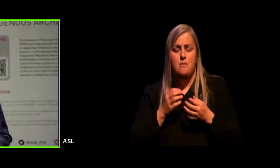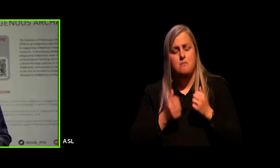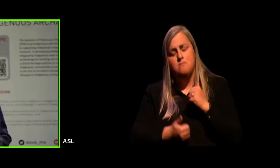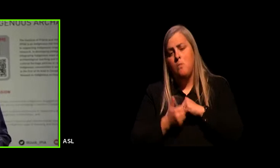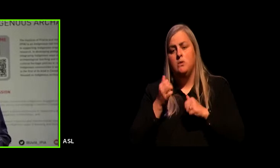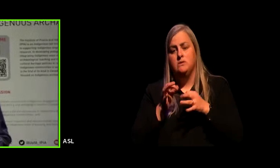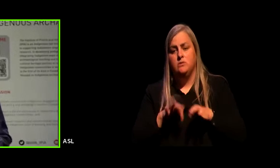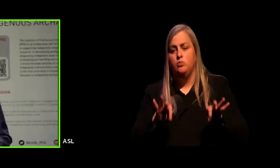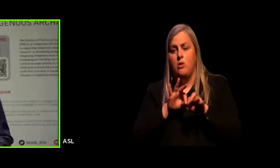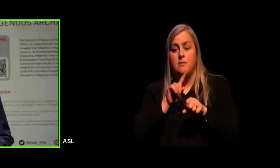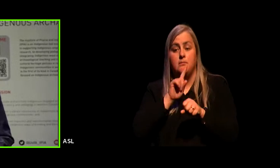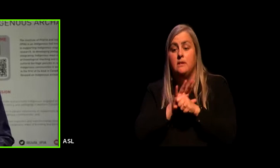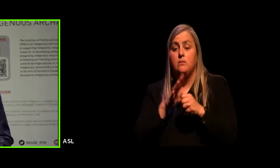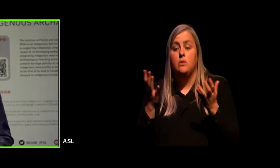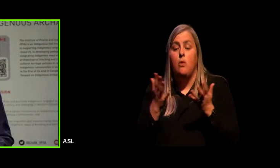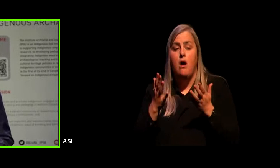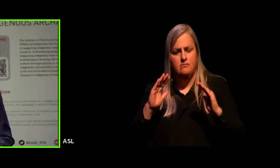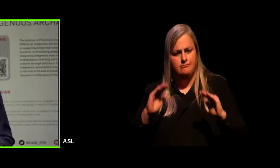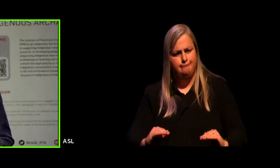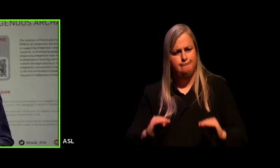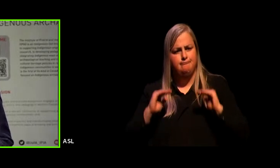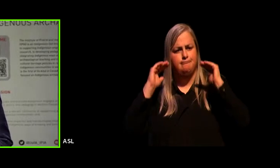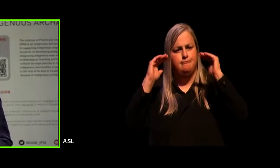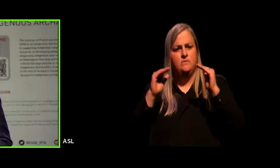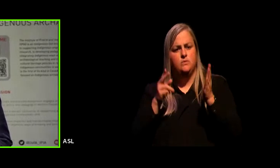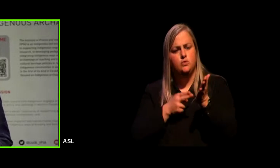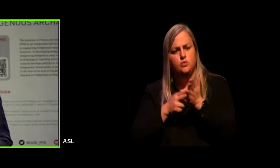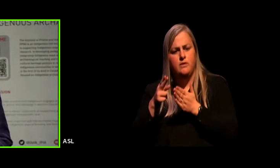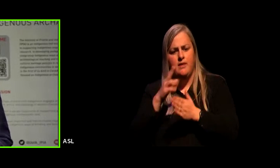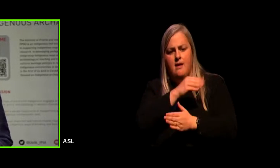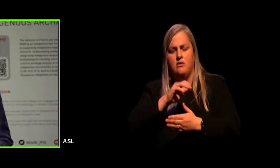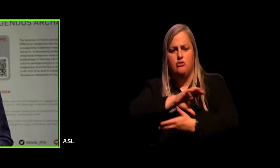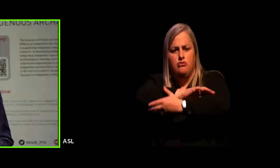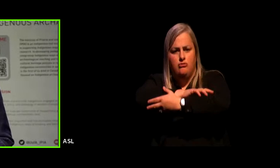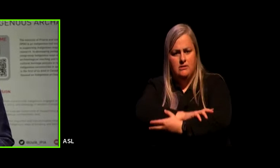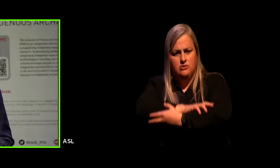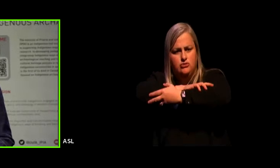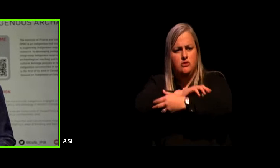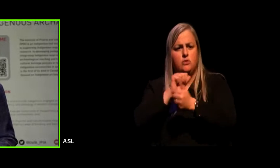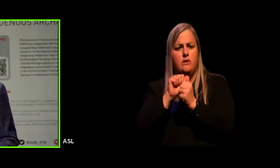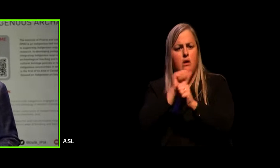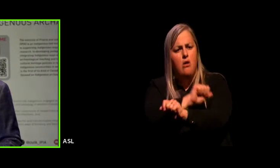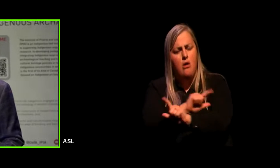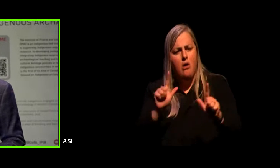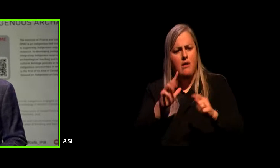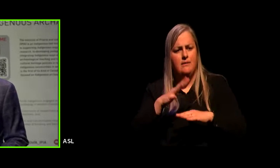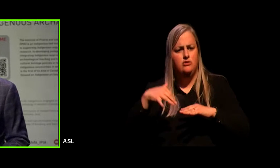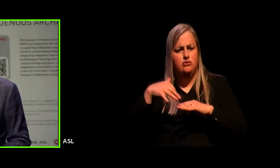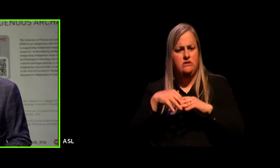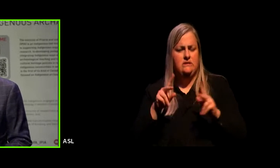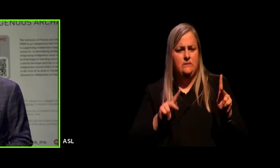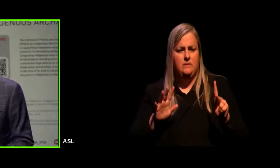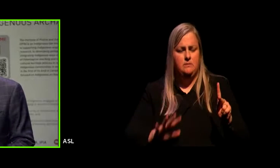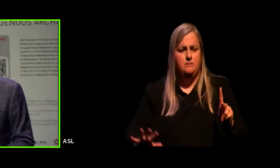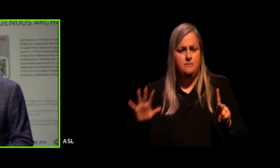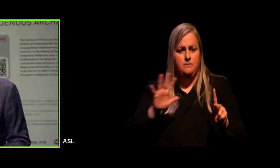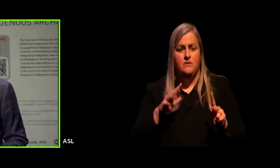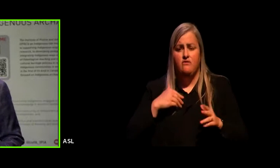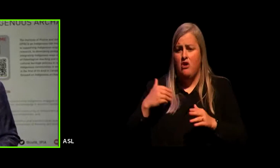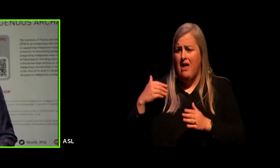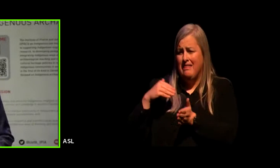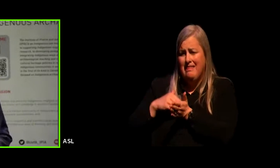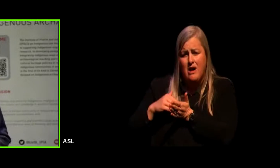and reconciliation with all the Indigenous peoples of these lands. And for thousands of years, the territory where we live and